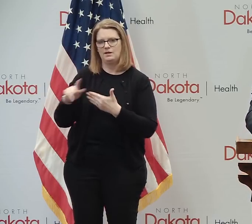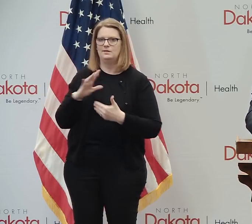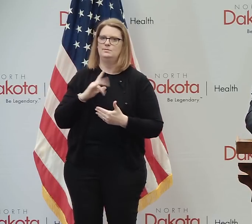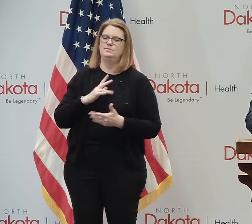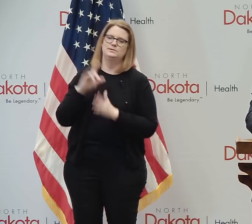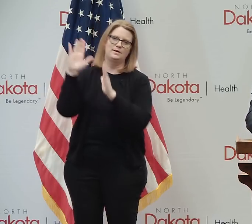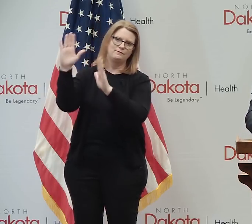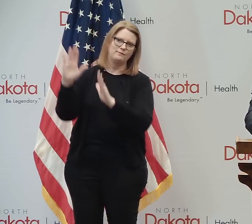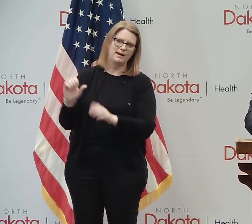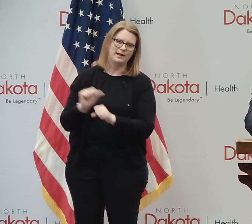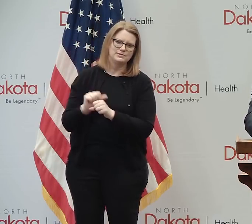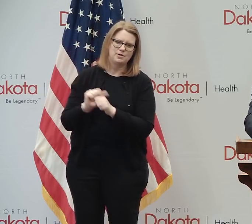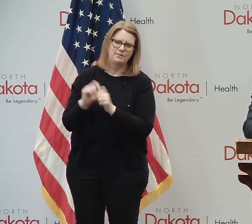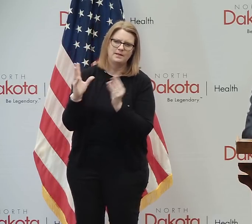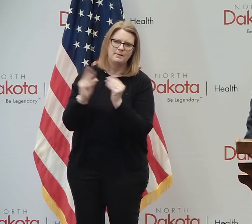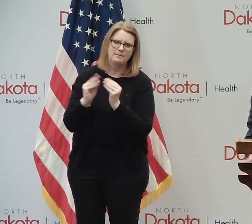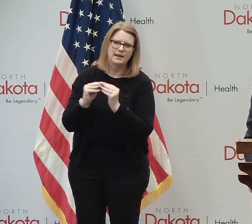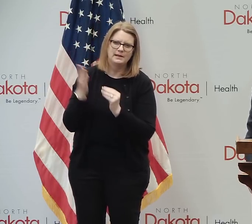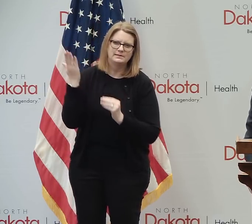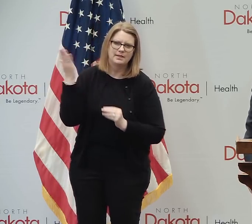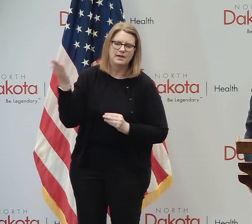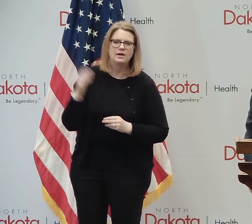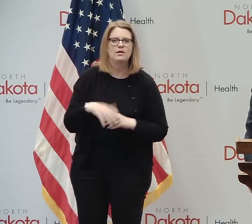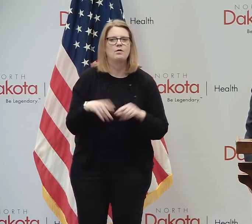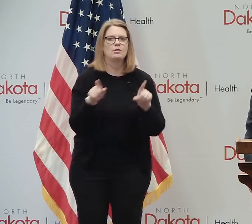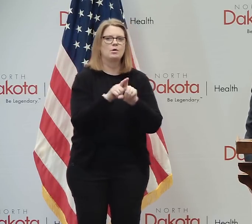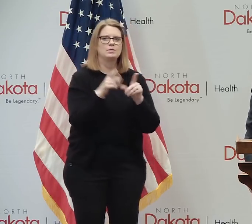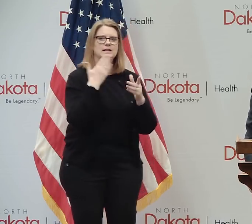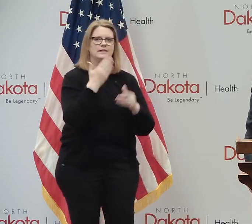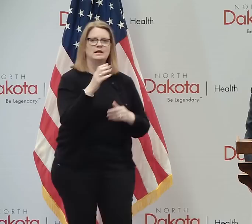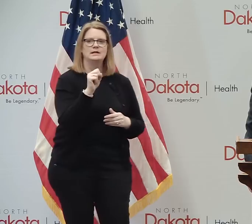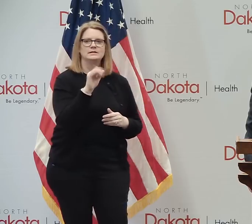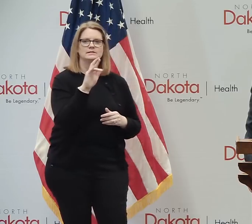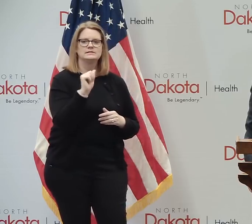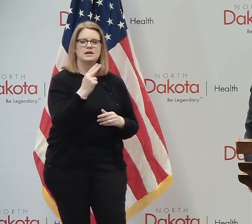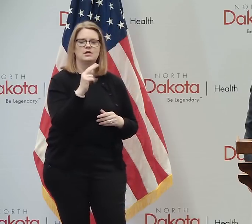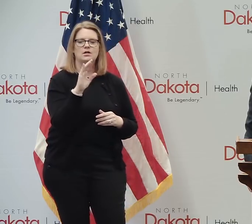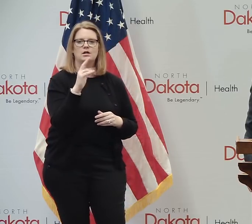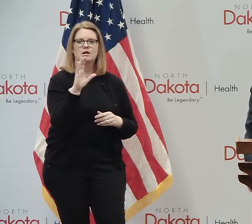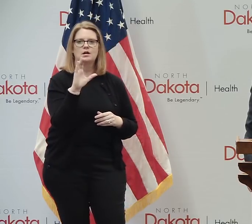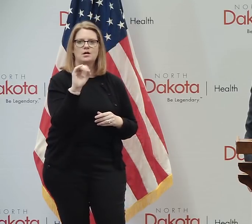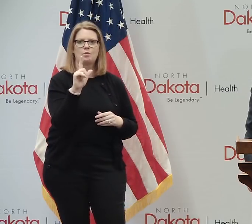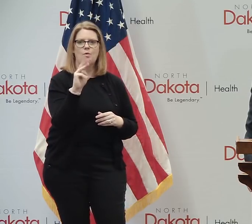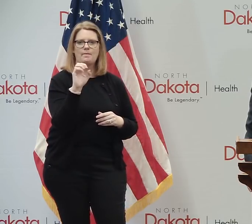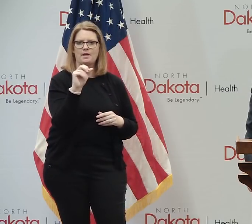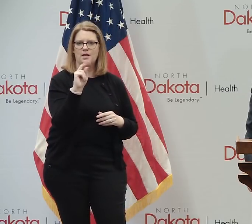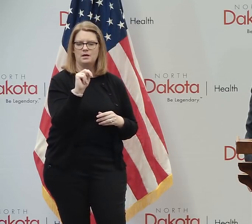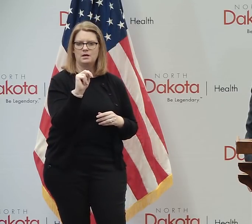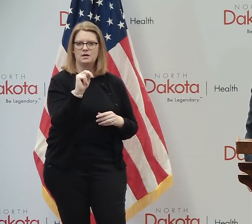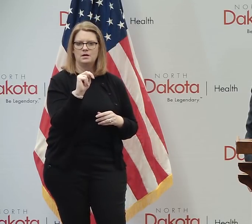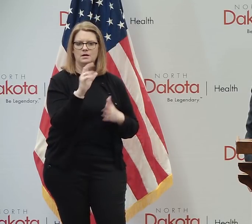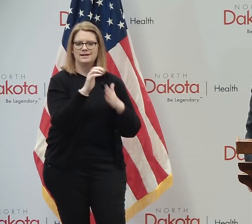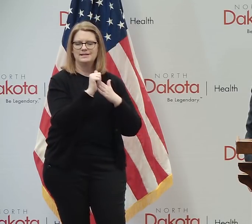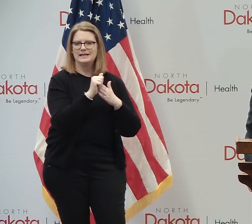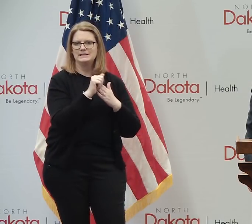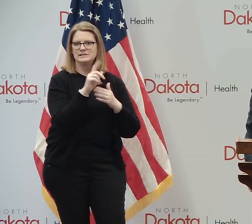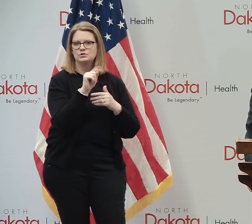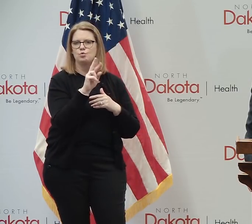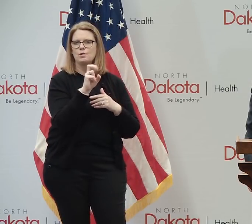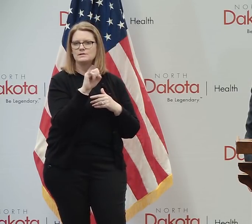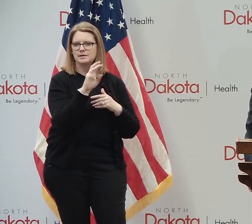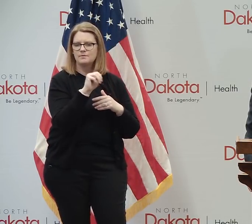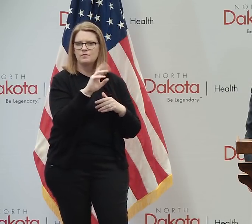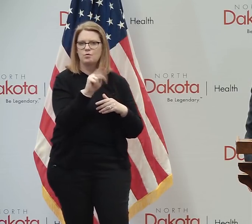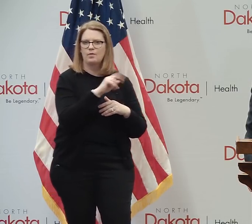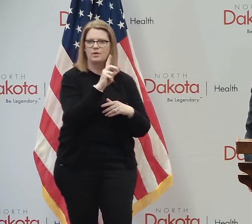in our meetings there. I want to also thank Sarah Otta Coleman, who is leads tourism for North Dakota,